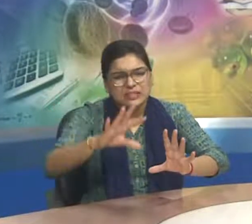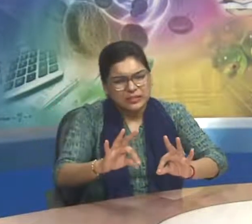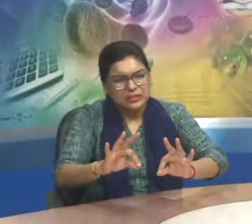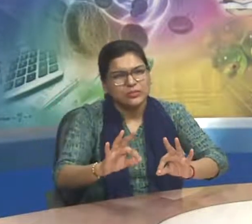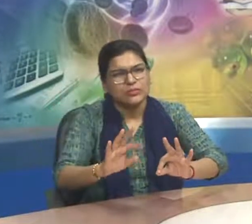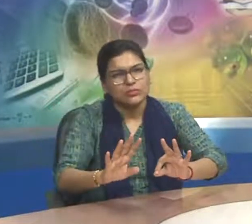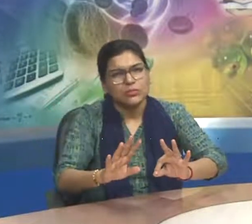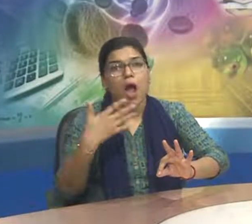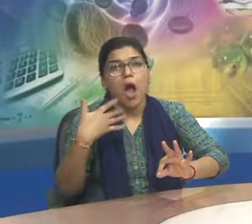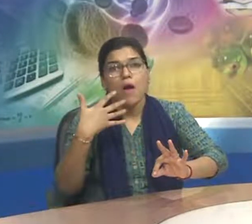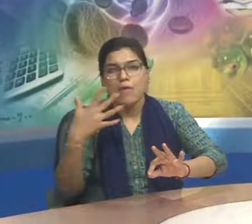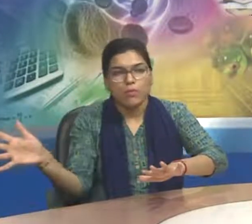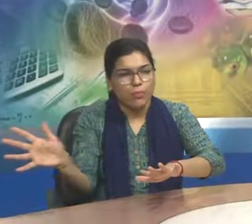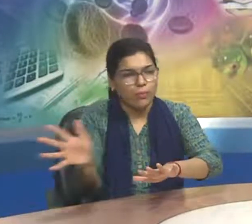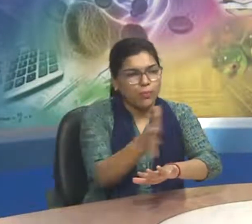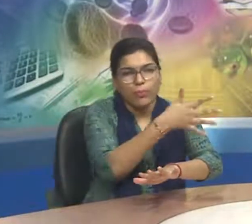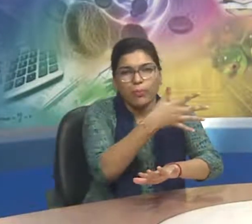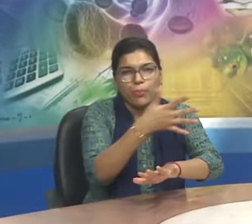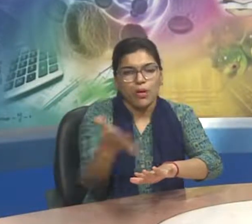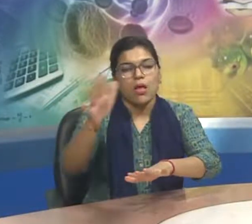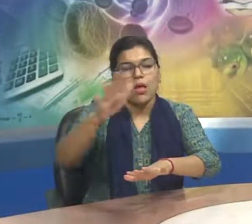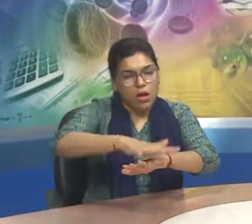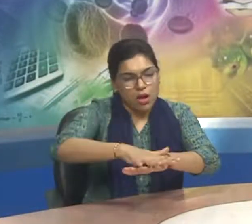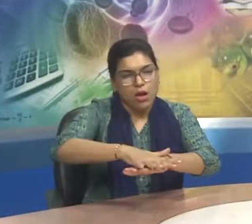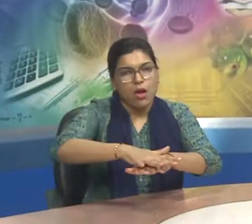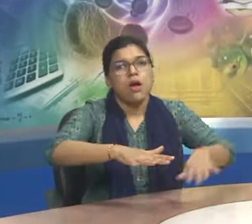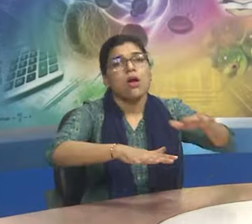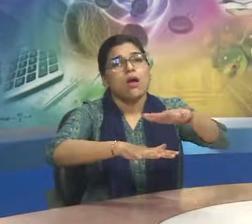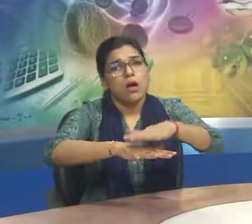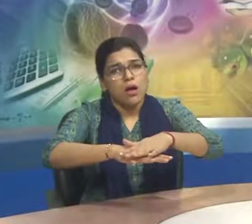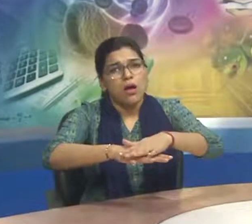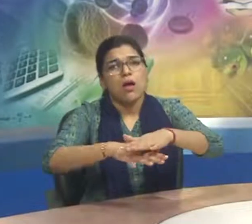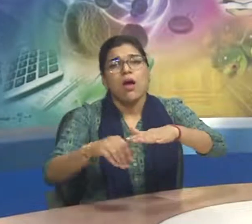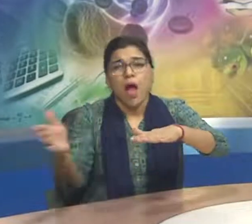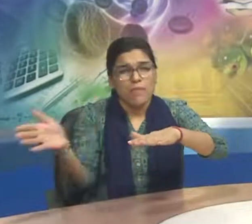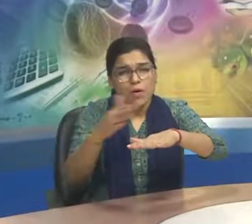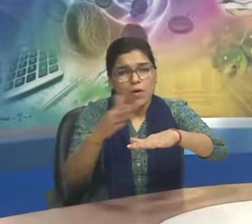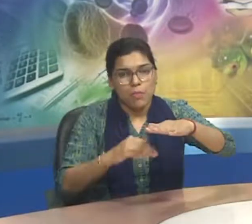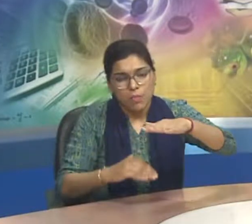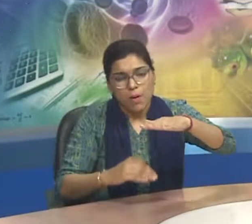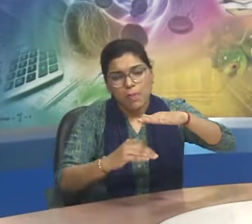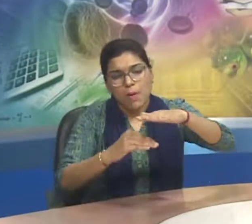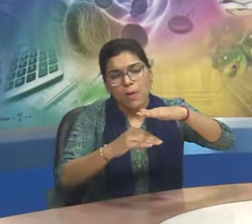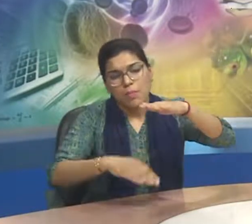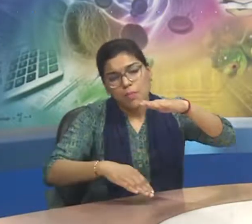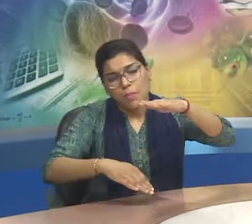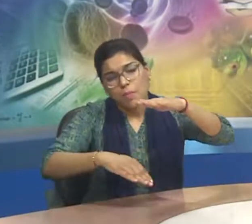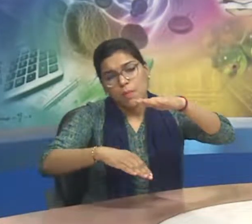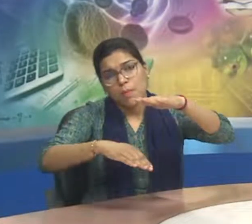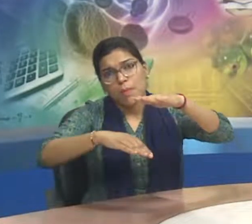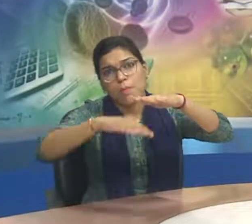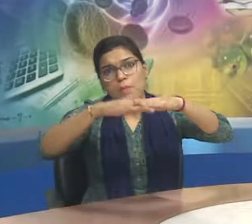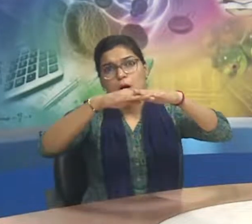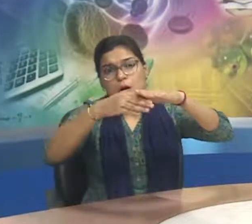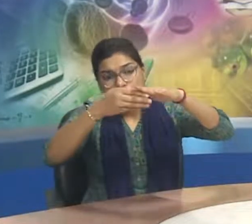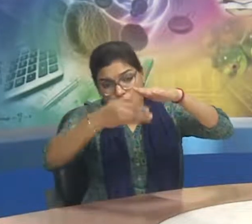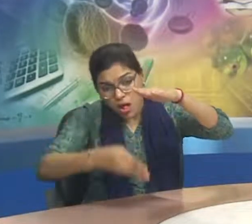and layers of soil, and the pressure converted them into